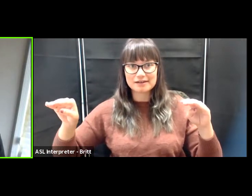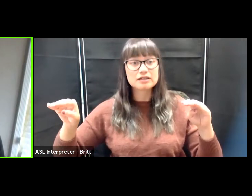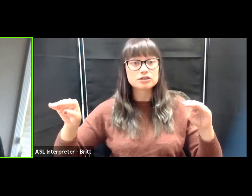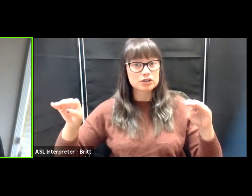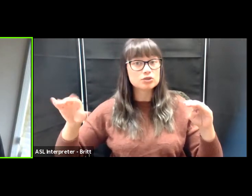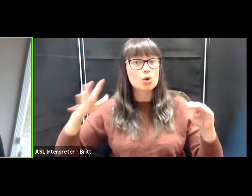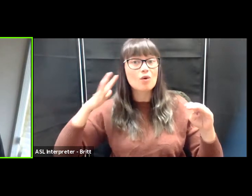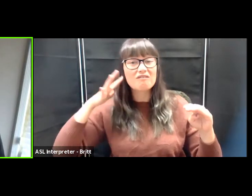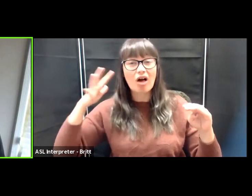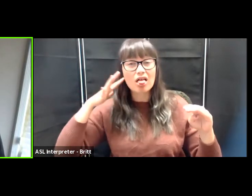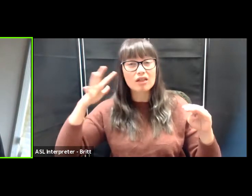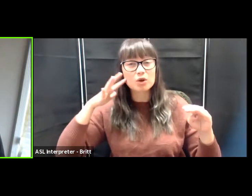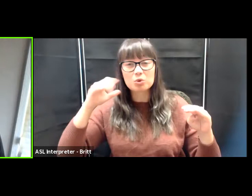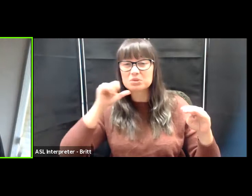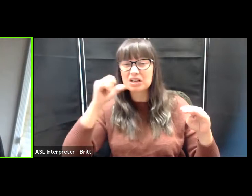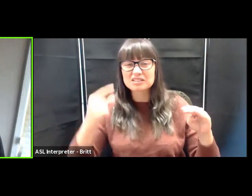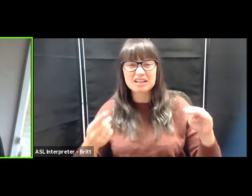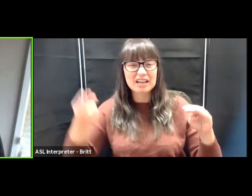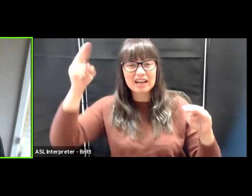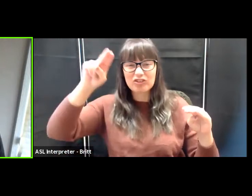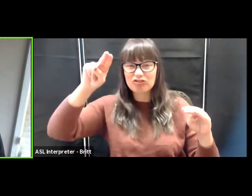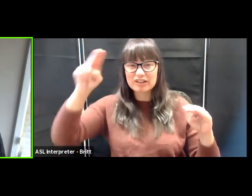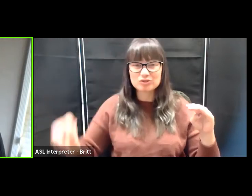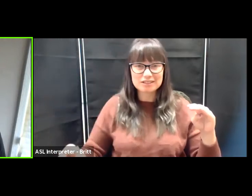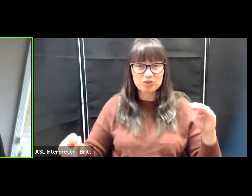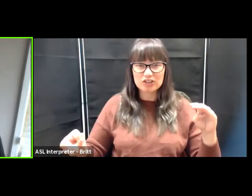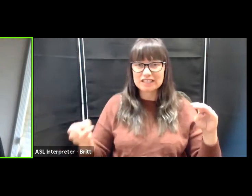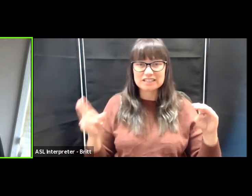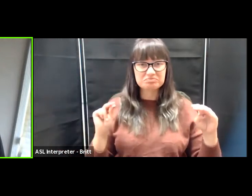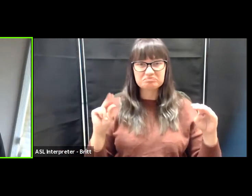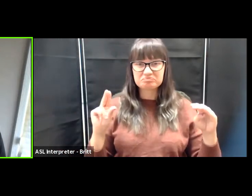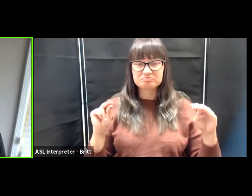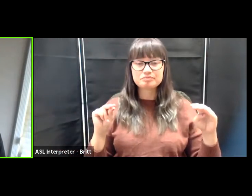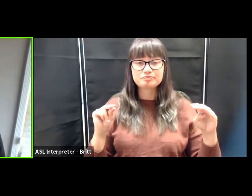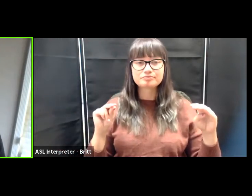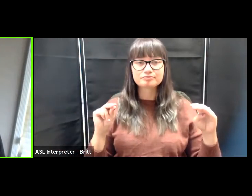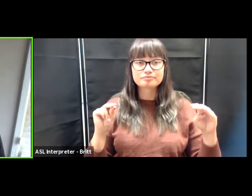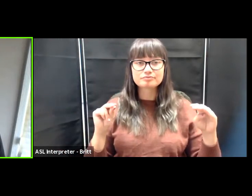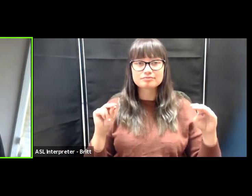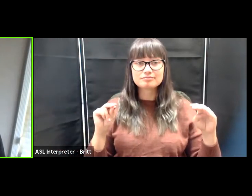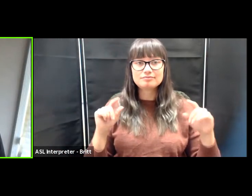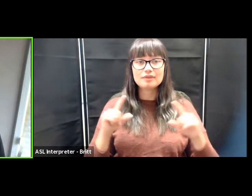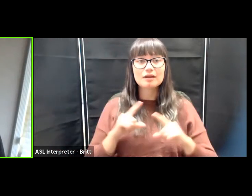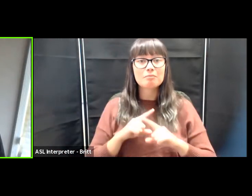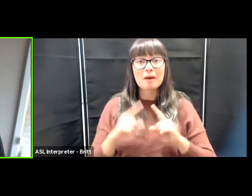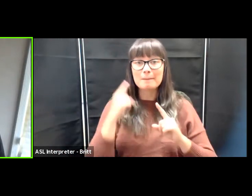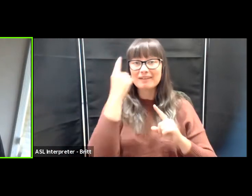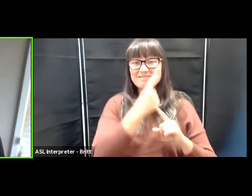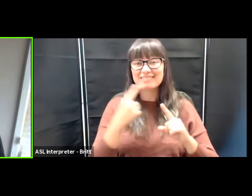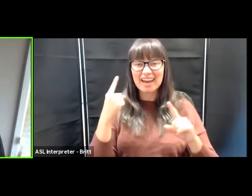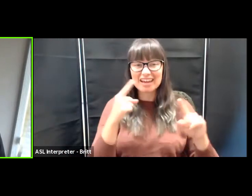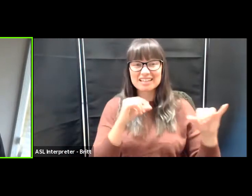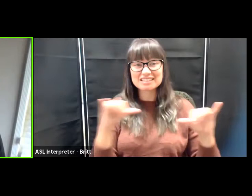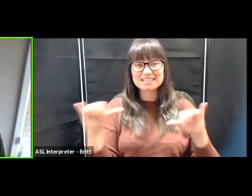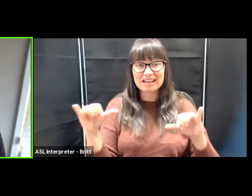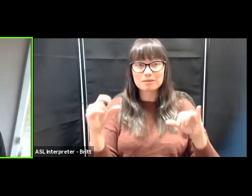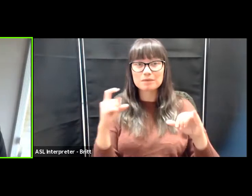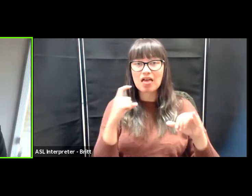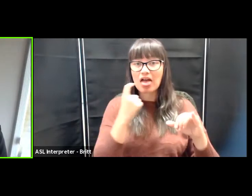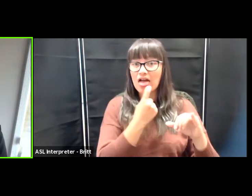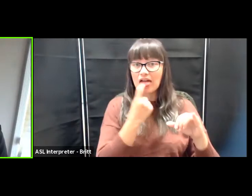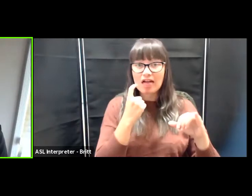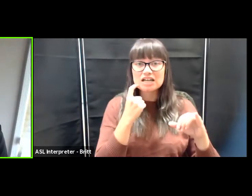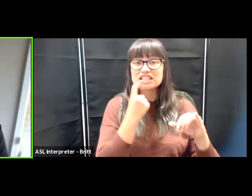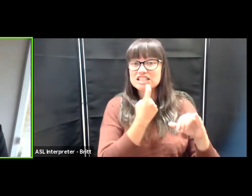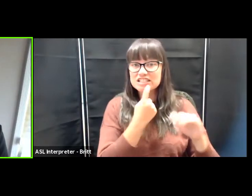Volume doesn't increase or decrease as I go up higher, as well as the shape of my face and mouth, tongue, teeth is not